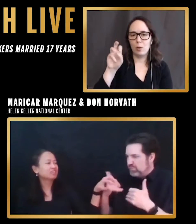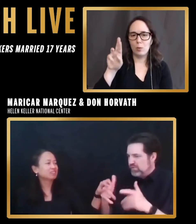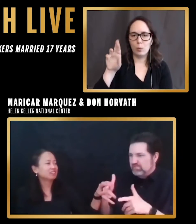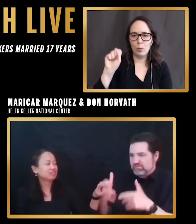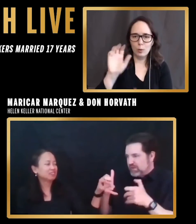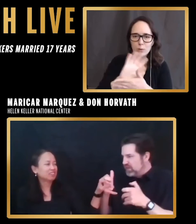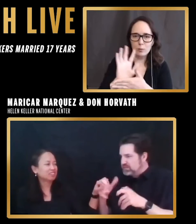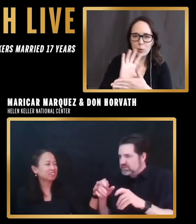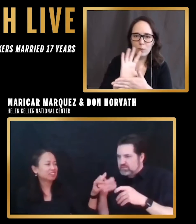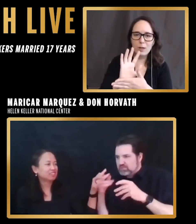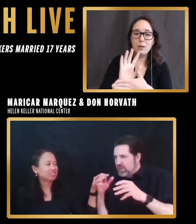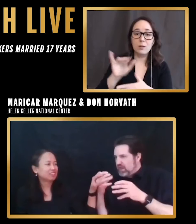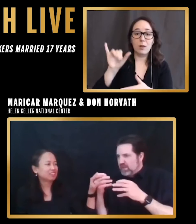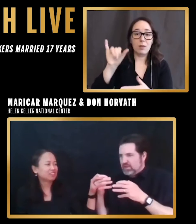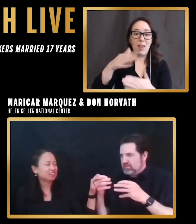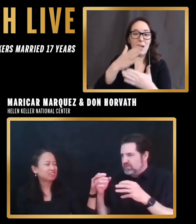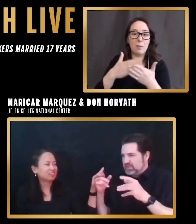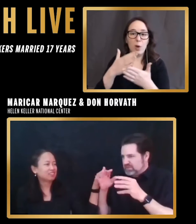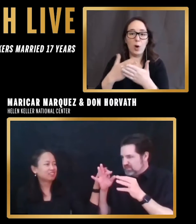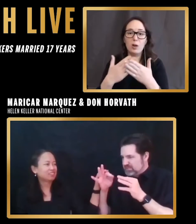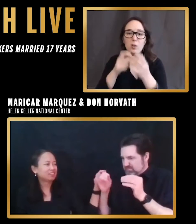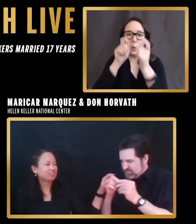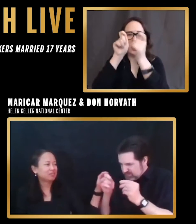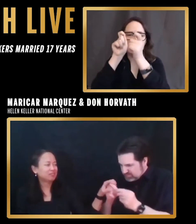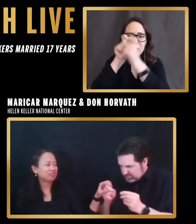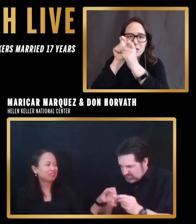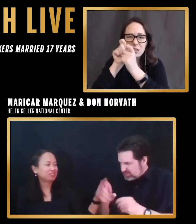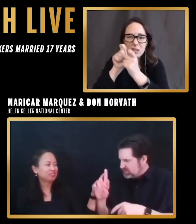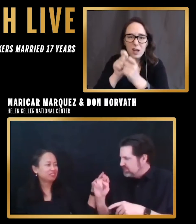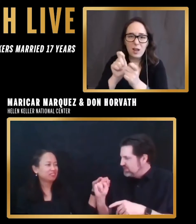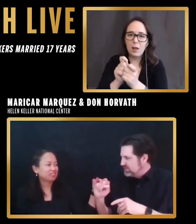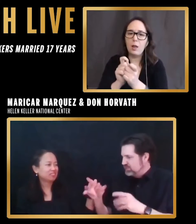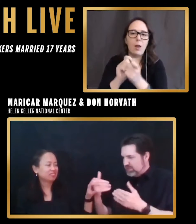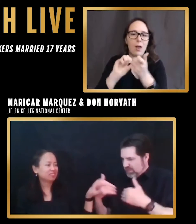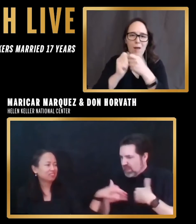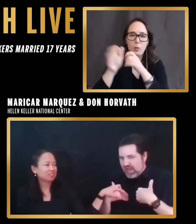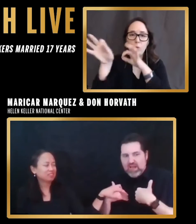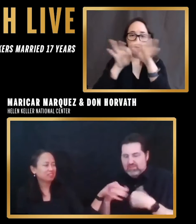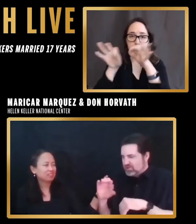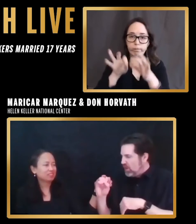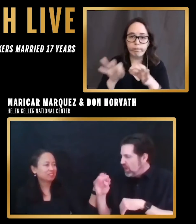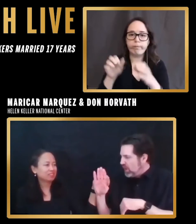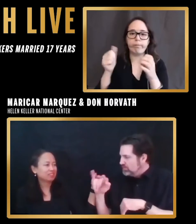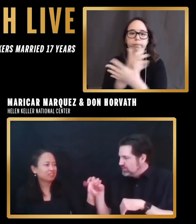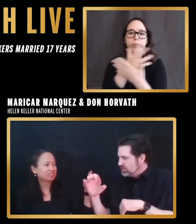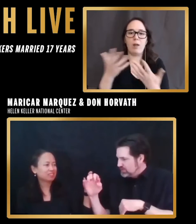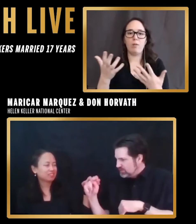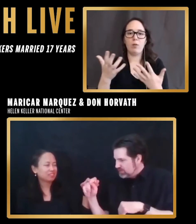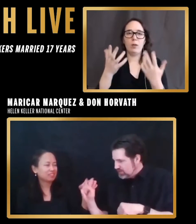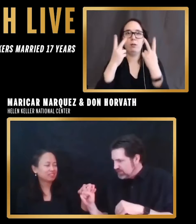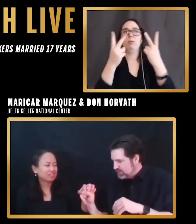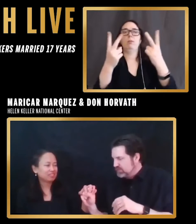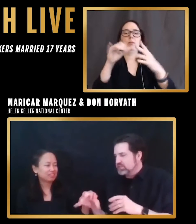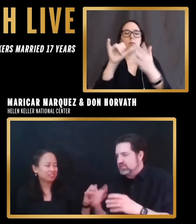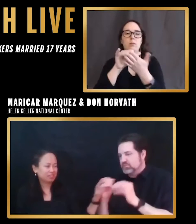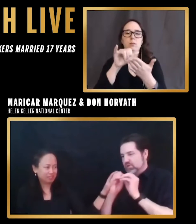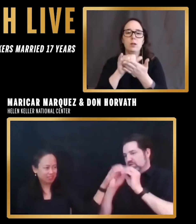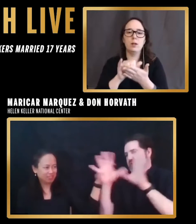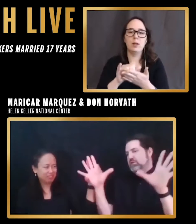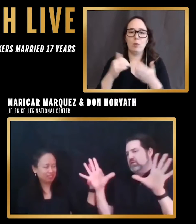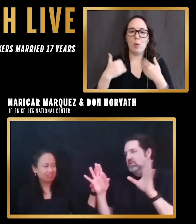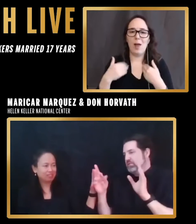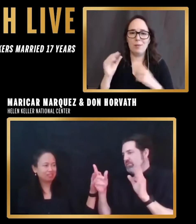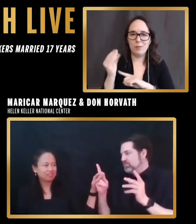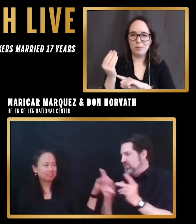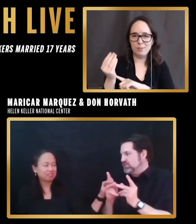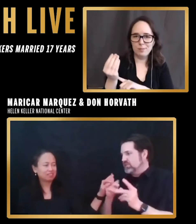I'm sure having, objects to demonstrate what's happening would be a much clearer picture than trying to